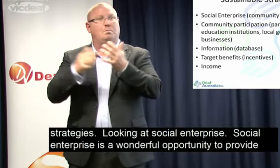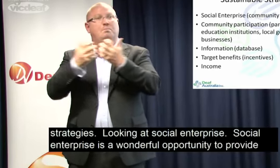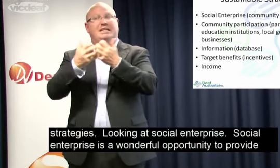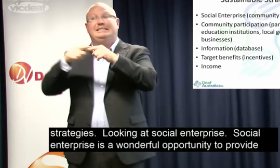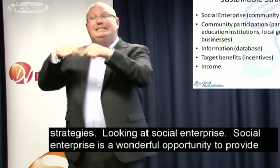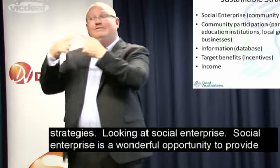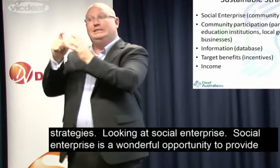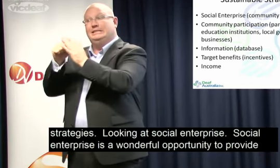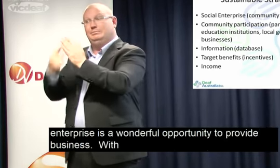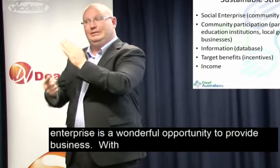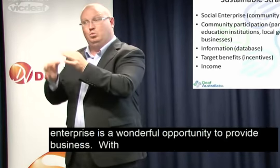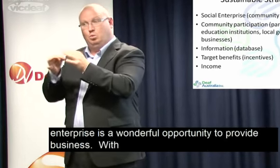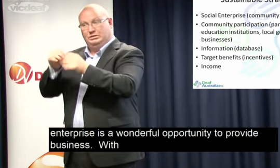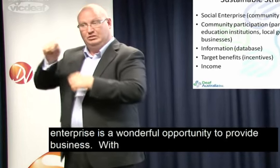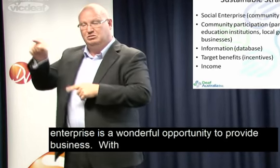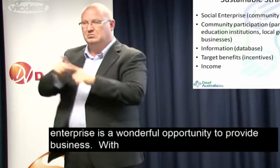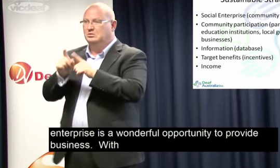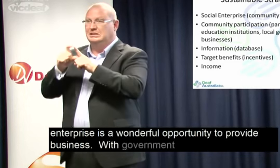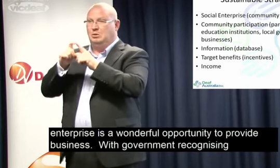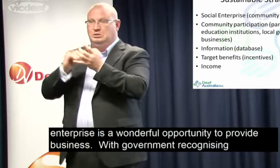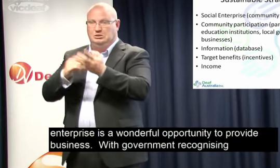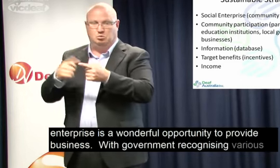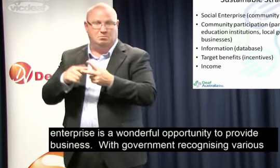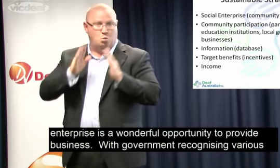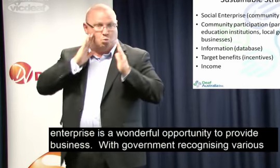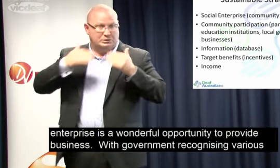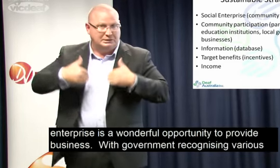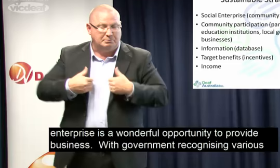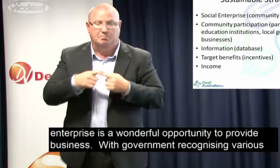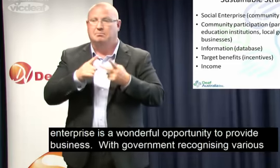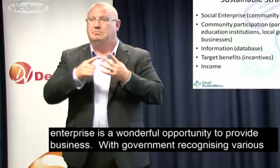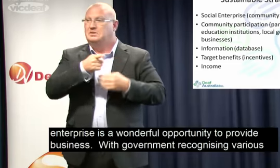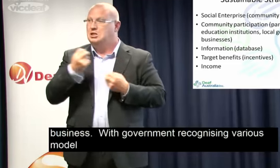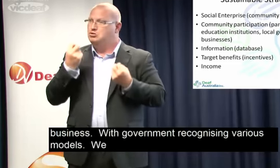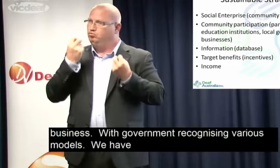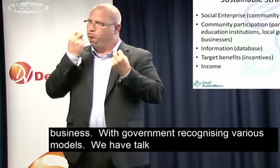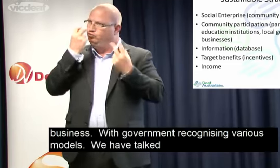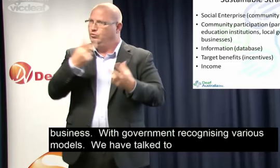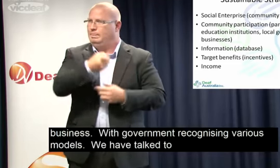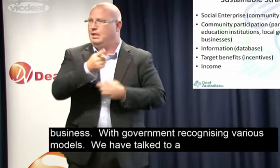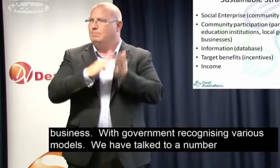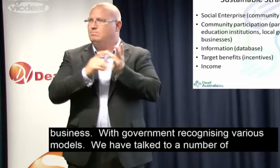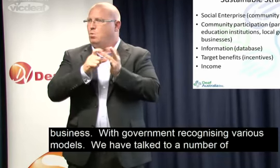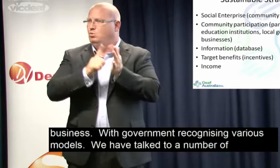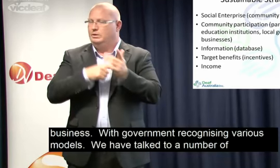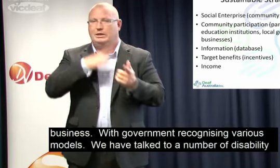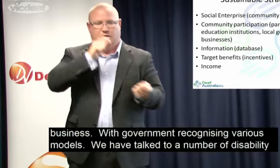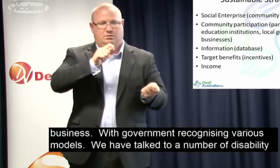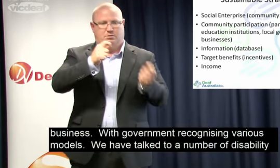models. And we've talked to a number of disability organisations like Down Syndrome Association and Autism, and